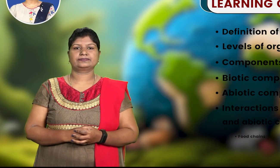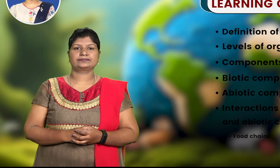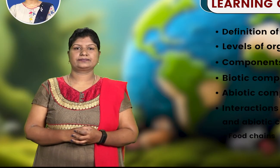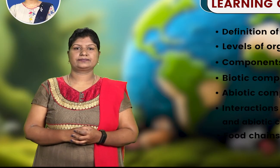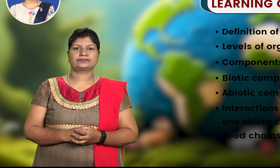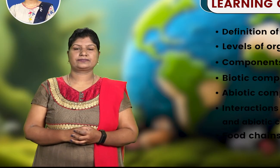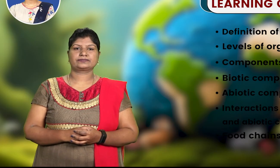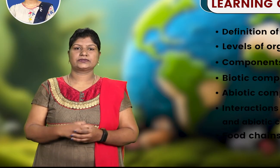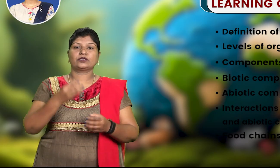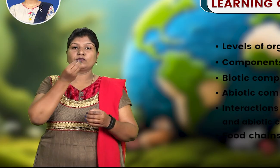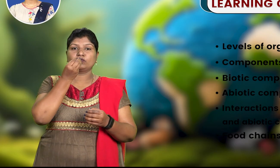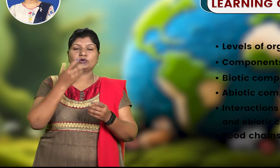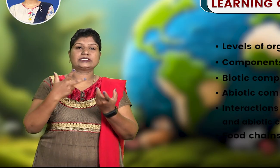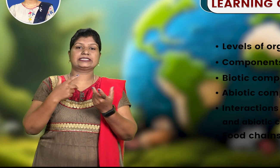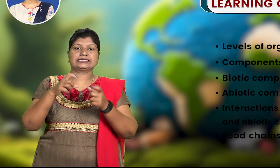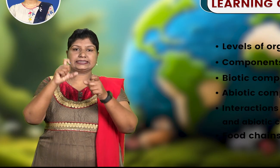food chains.